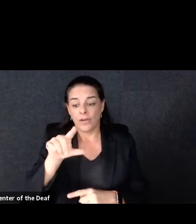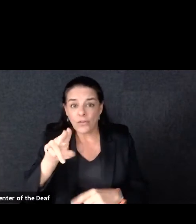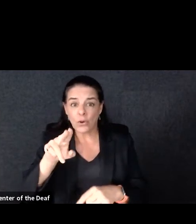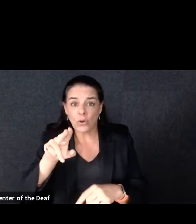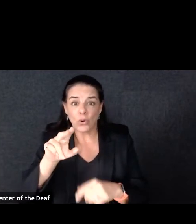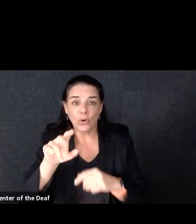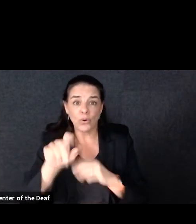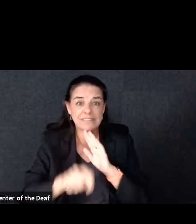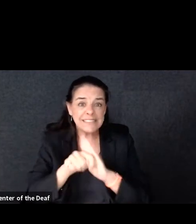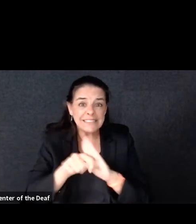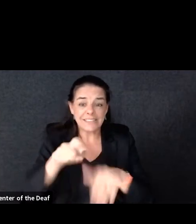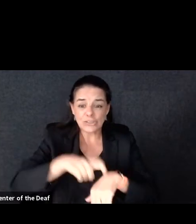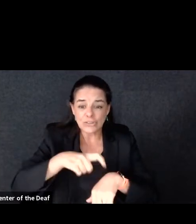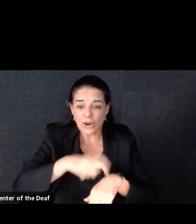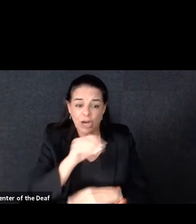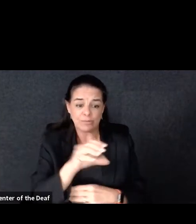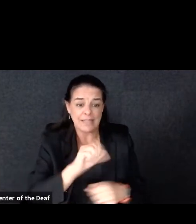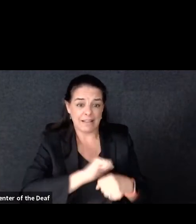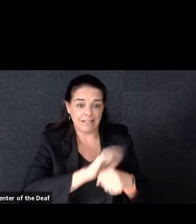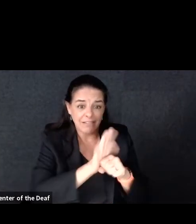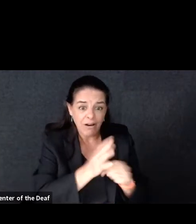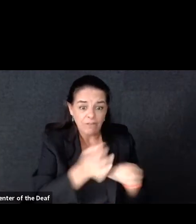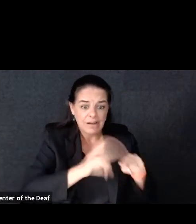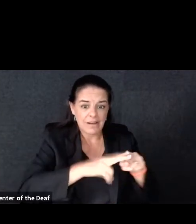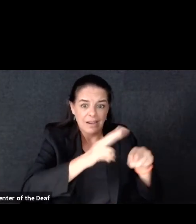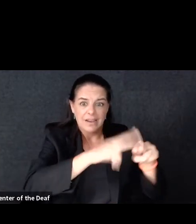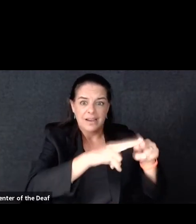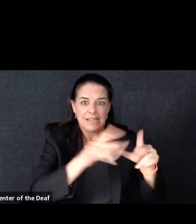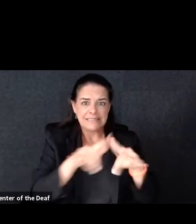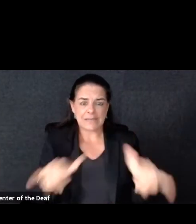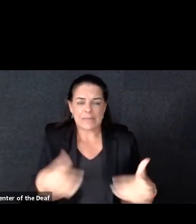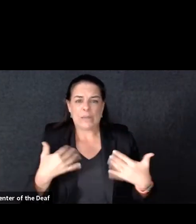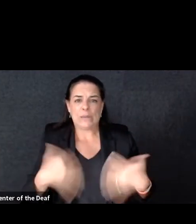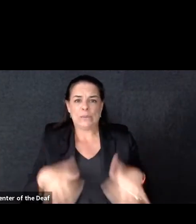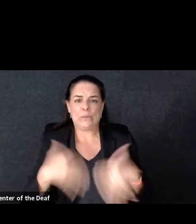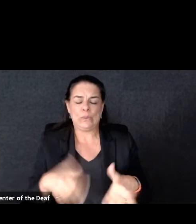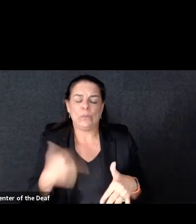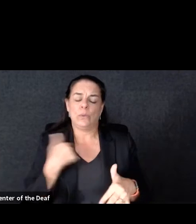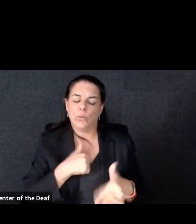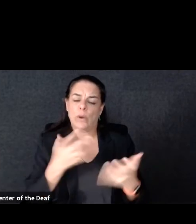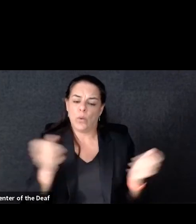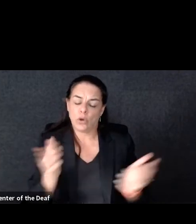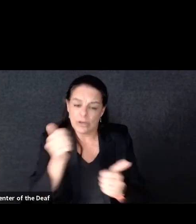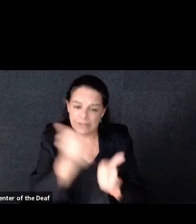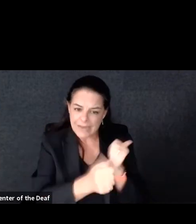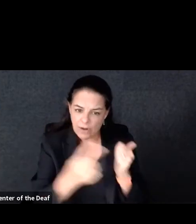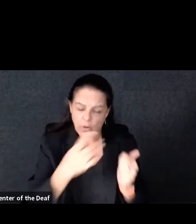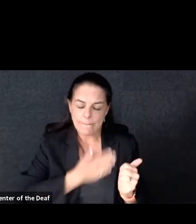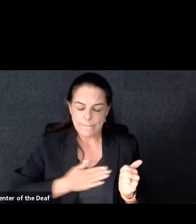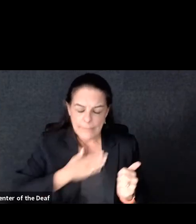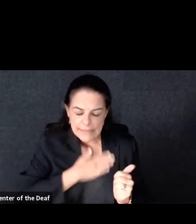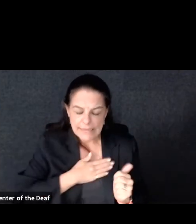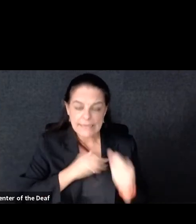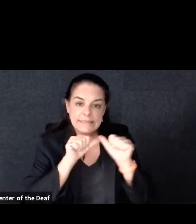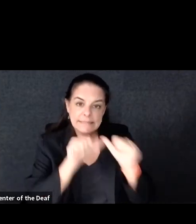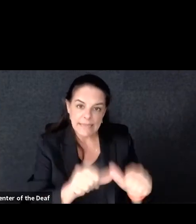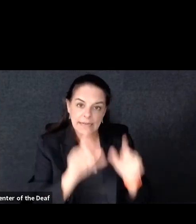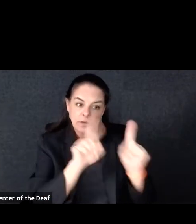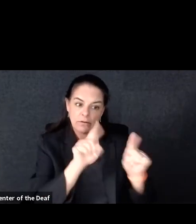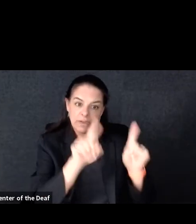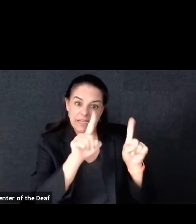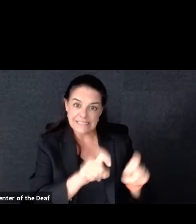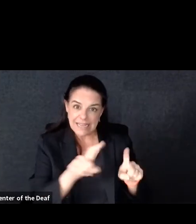and with COVID still increasing at this point. And that's why really we want to encourage everybody to continue. Please get tested. Please follow